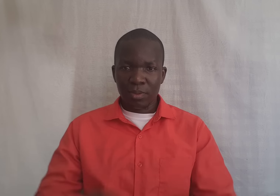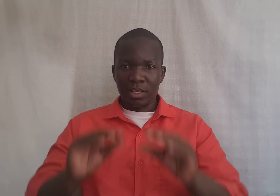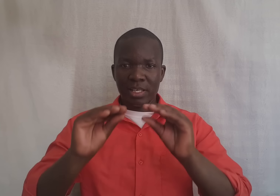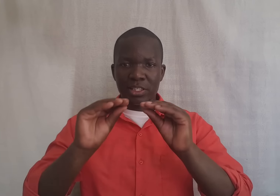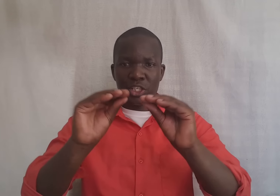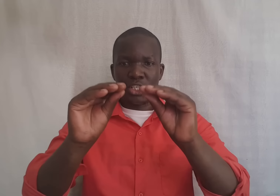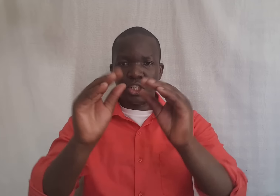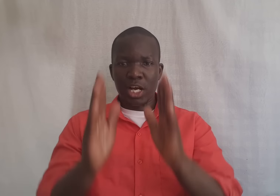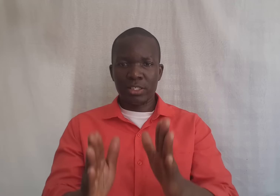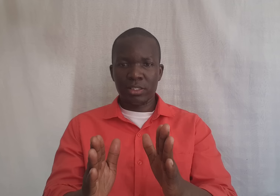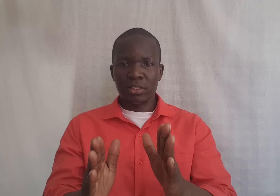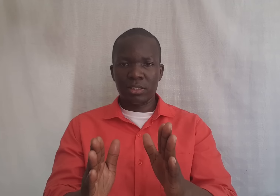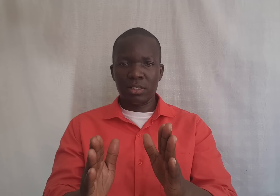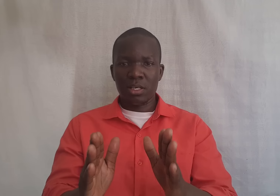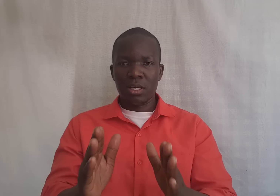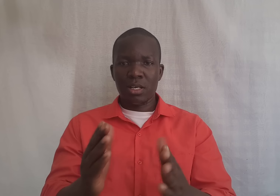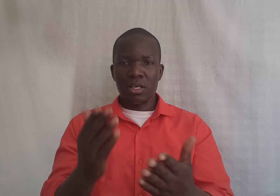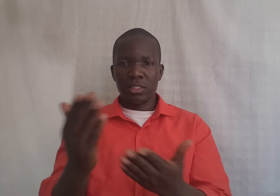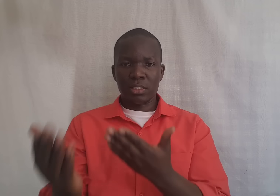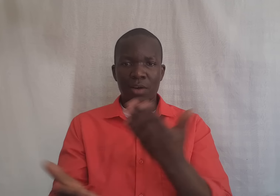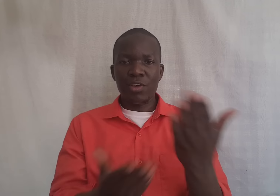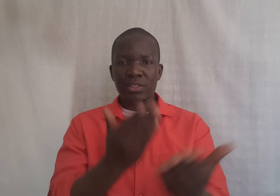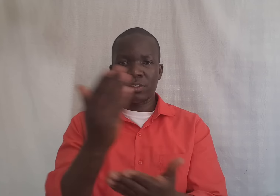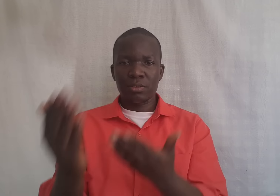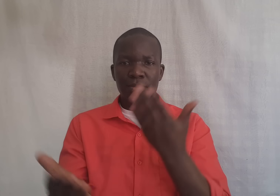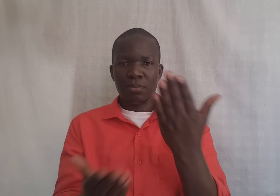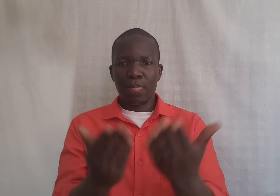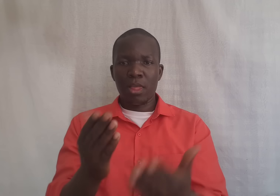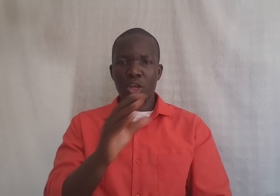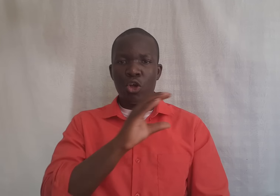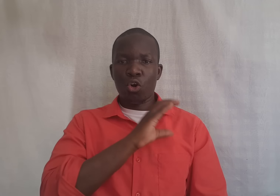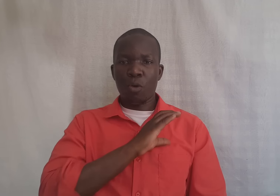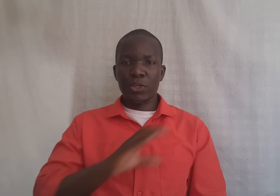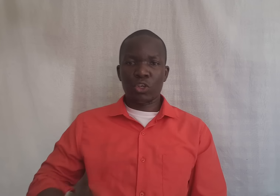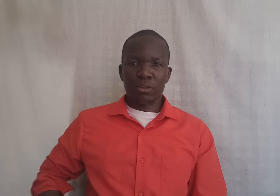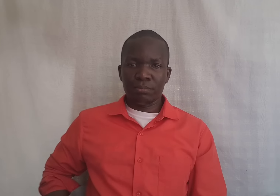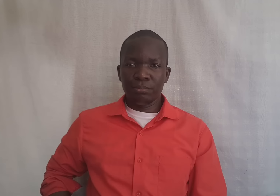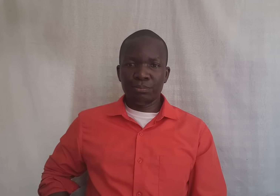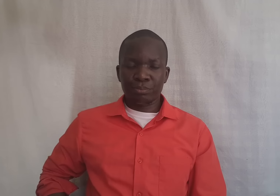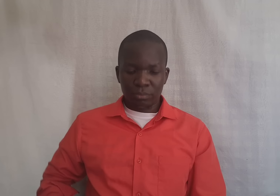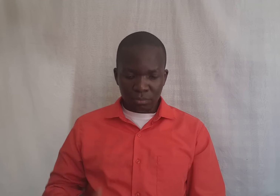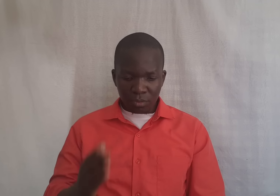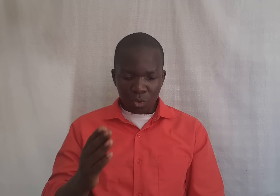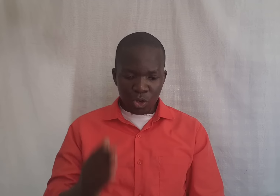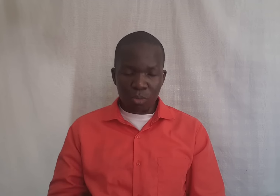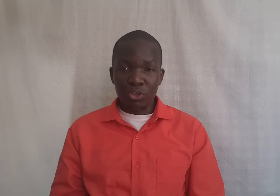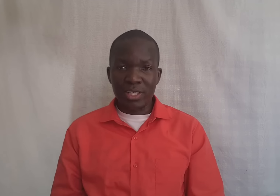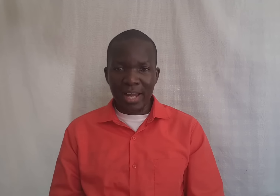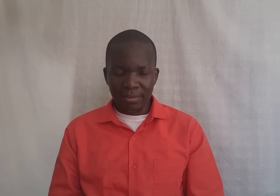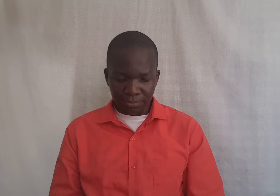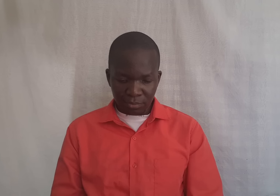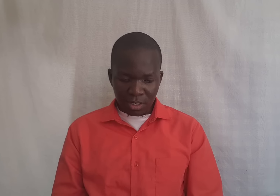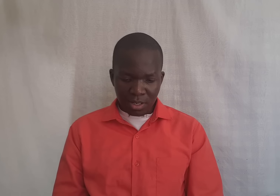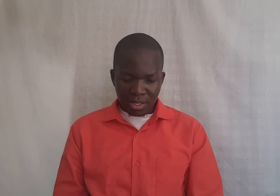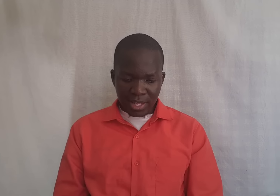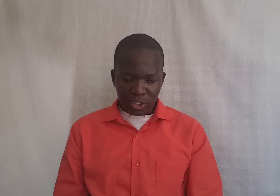The Teachers Service Commission. We are almost done. The next